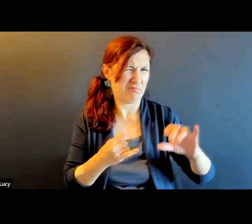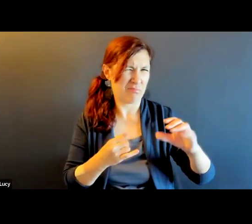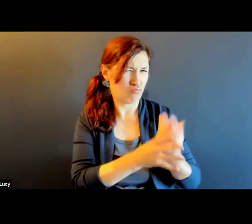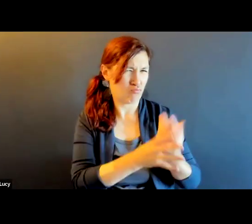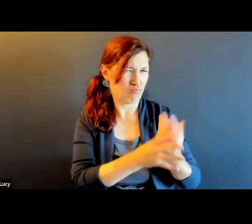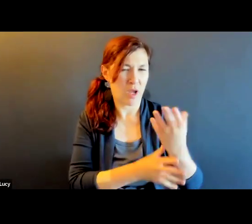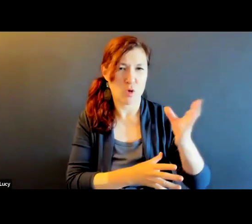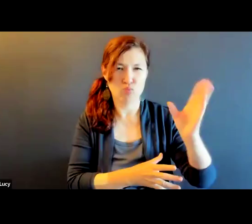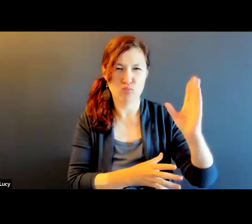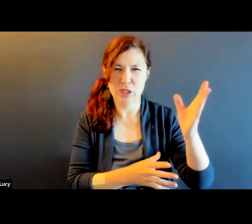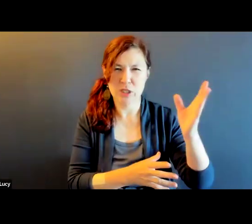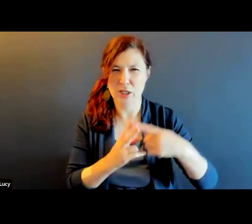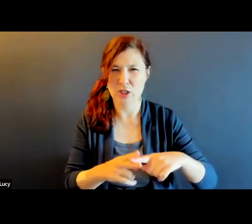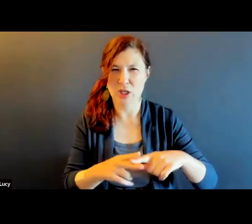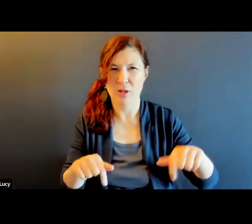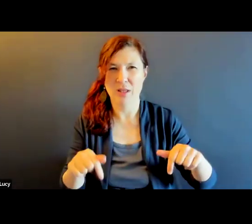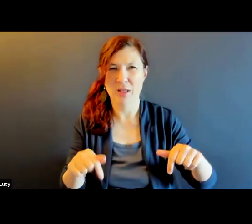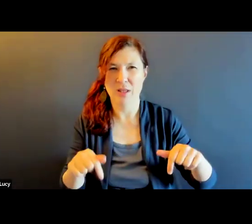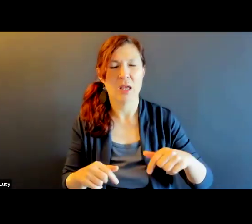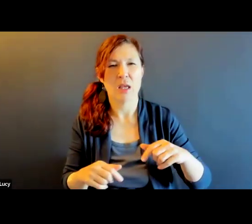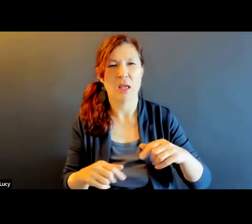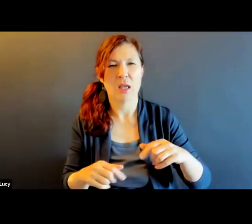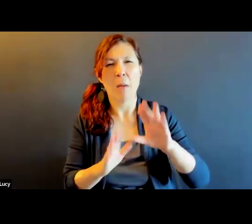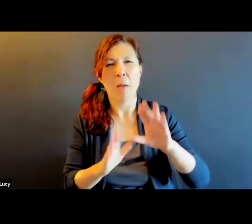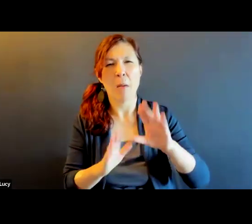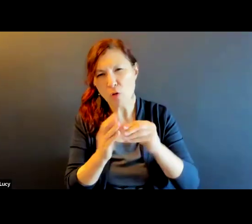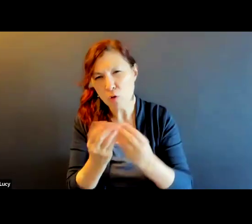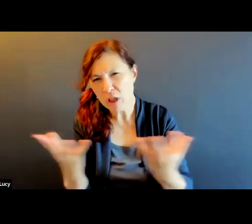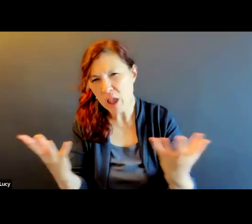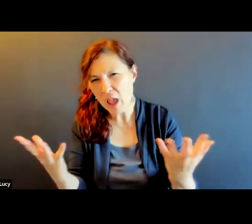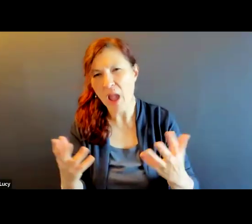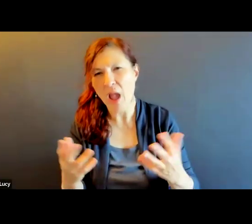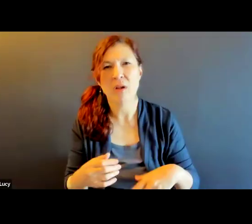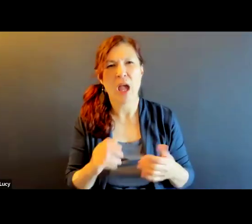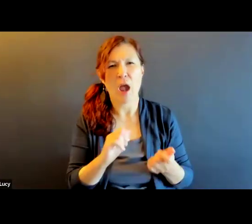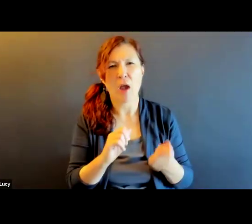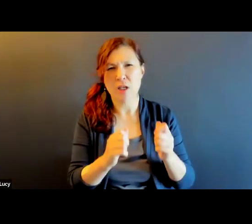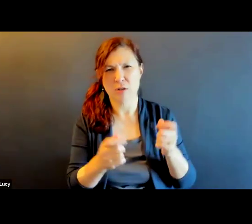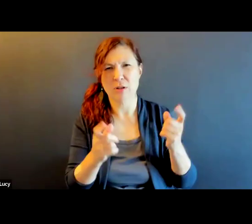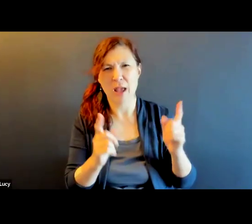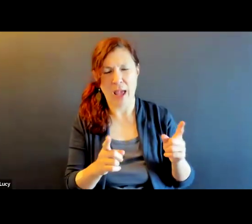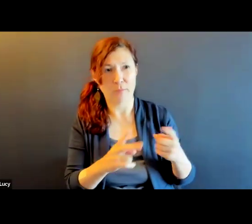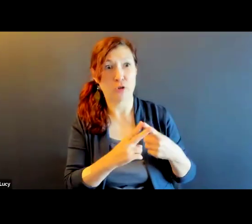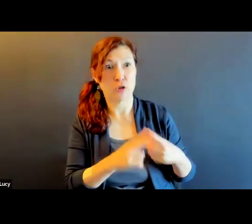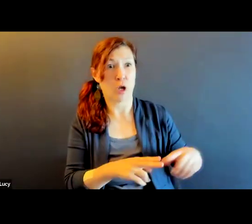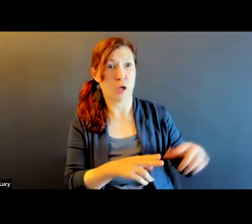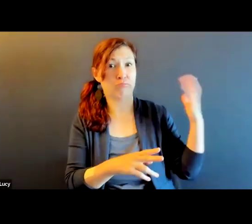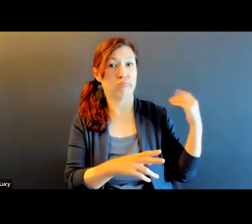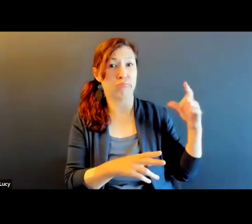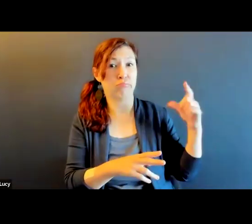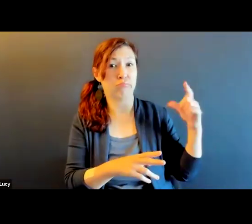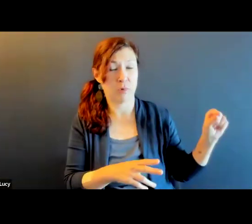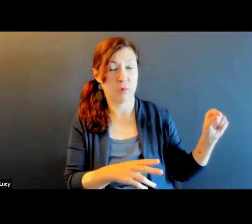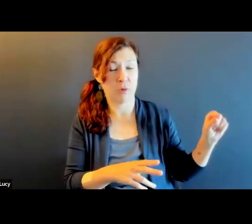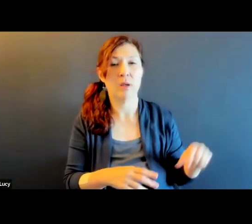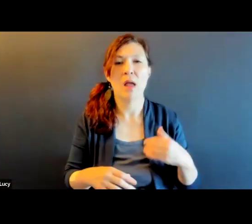recent context, the changes to the policy since the review, the reforms in 2020, as well as disaggregated enrollment